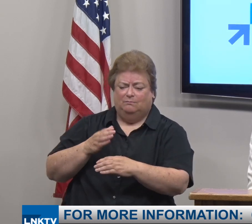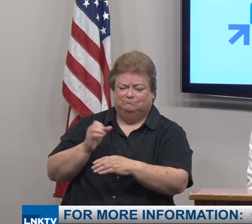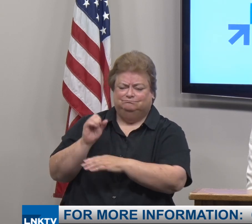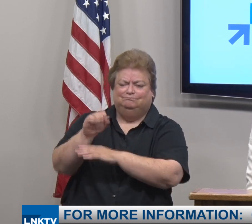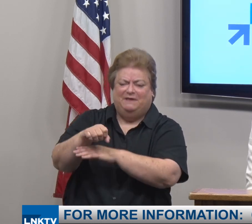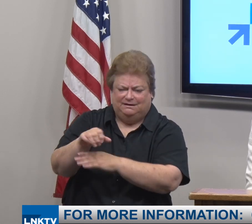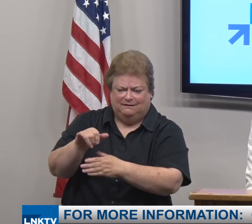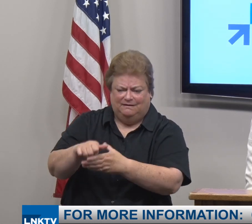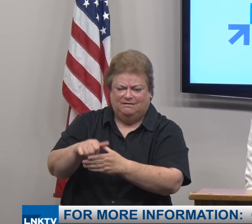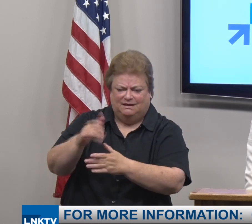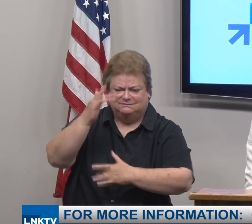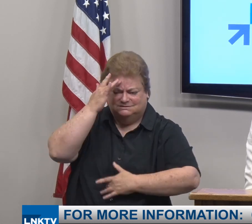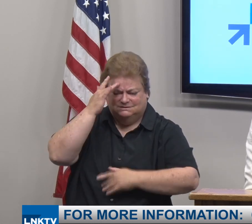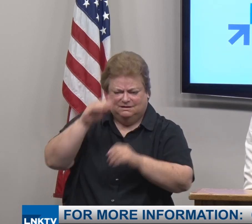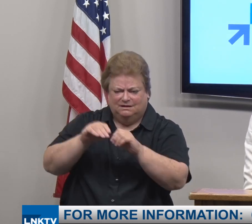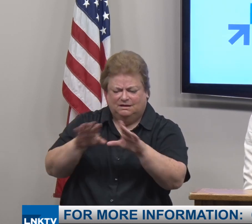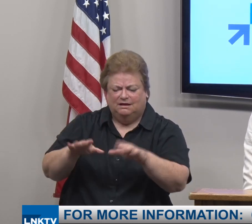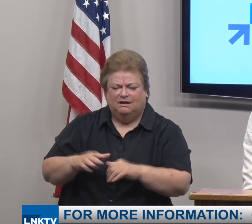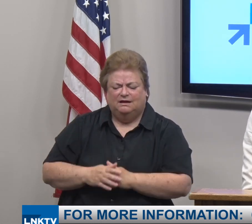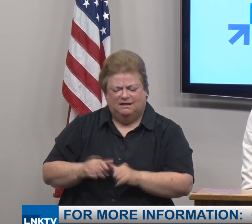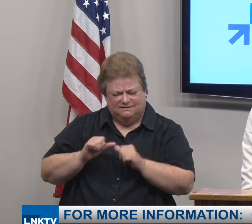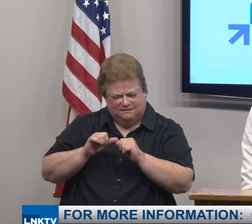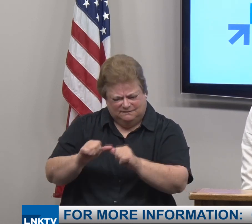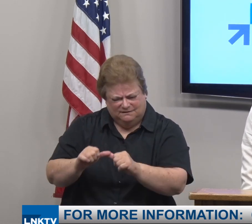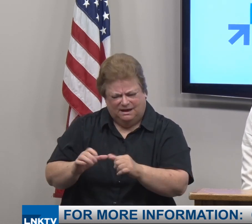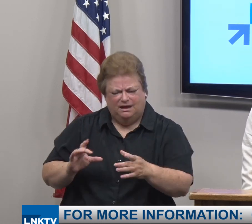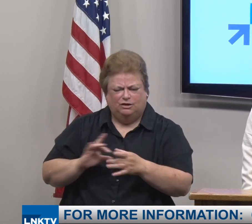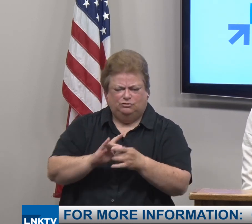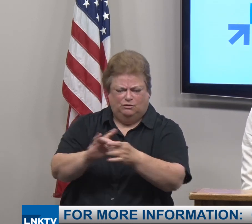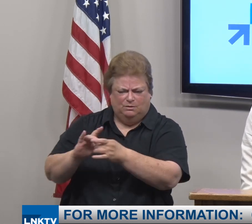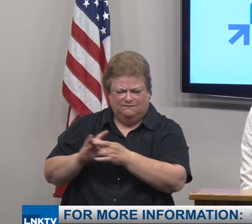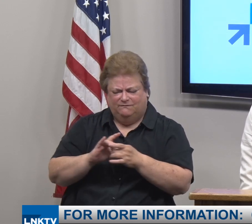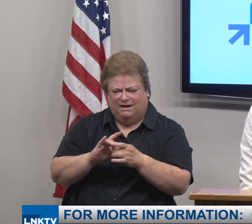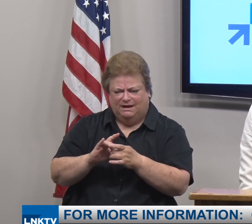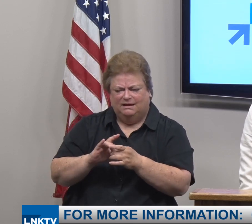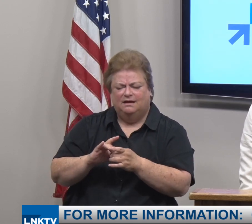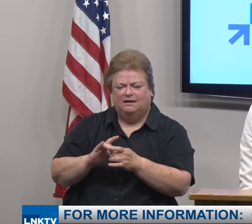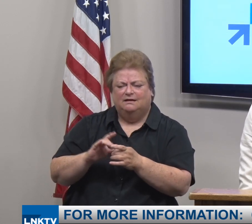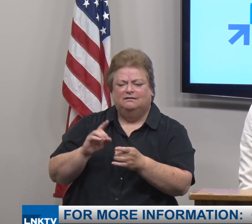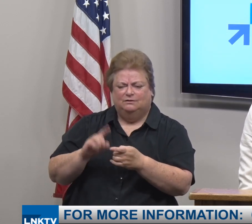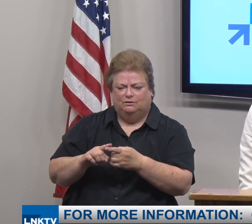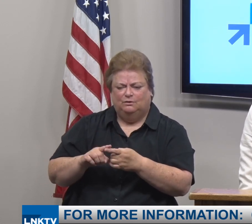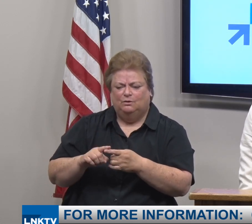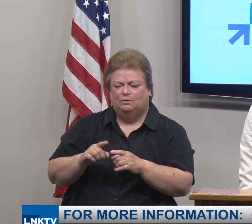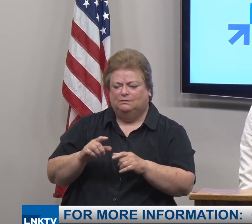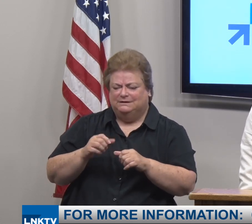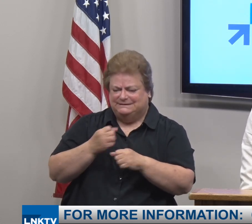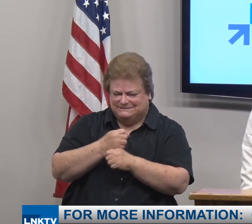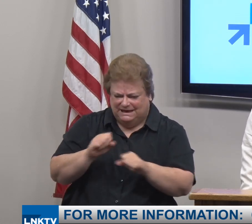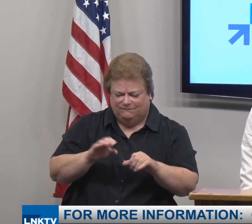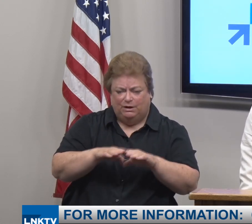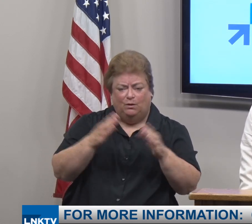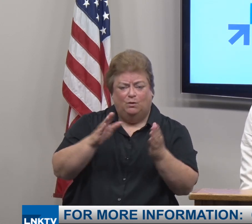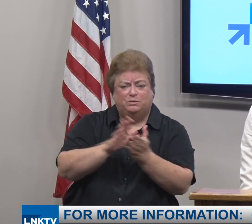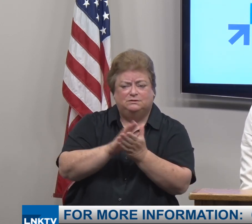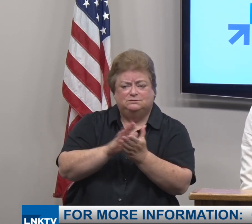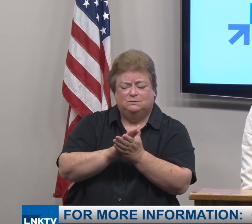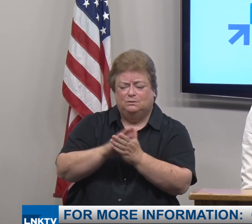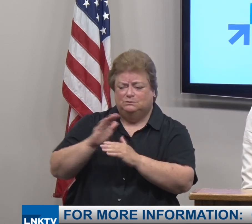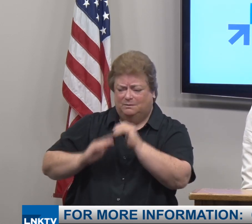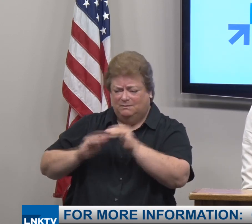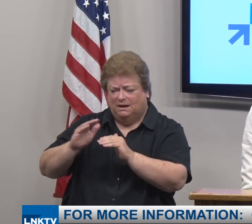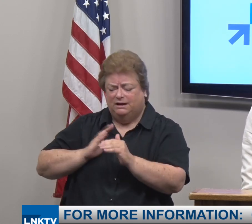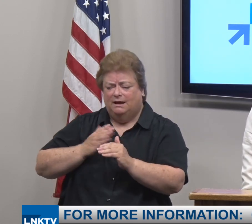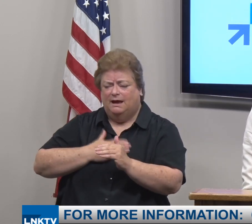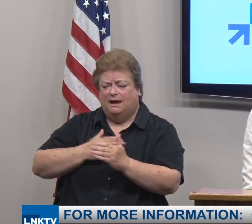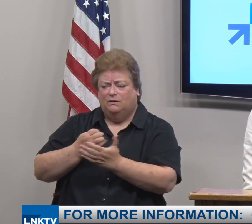Let's remain unified in these efforts. They are the key to successfully and safely opening our schools, rebuilding our economy,